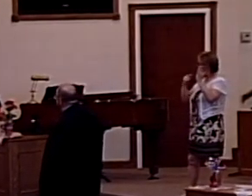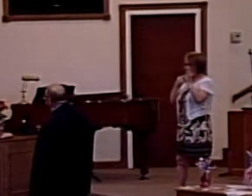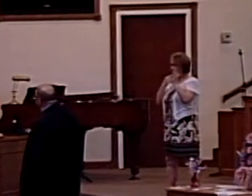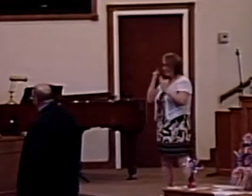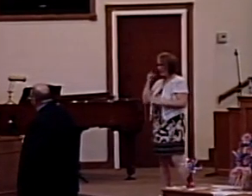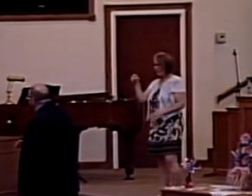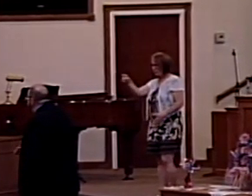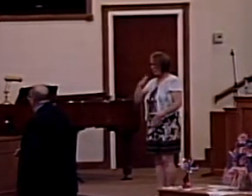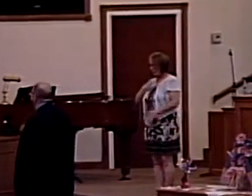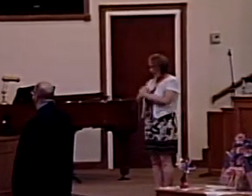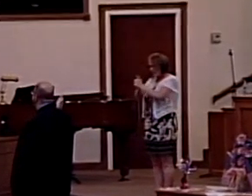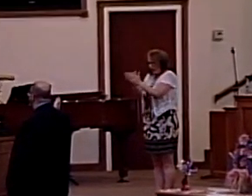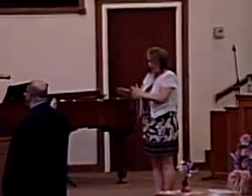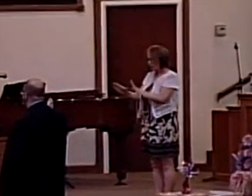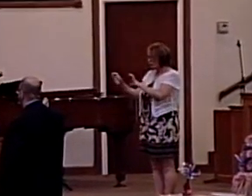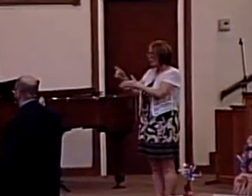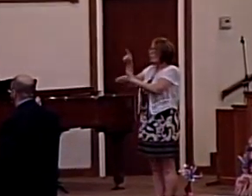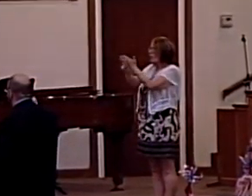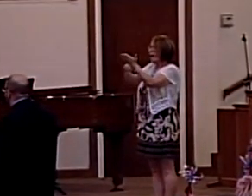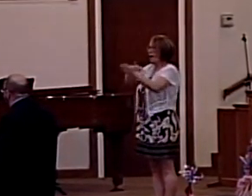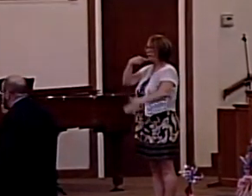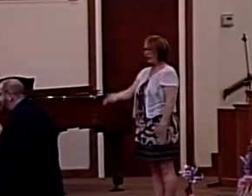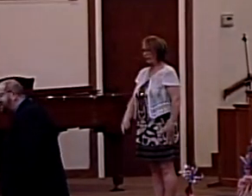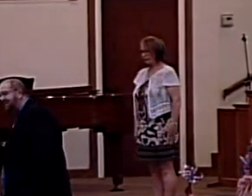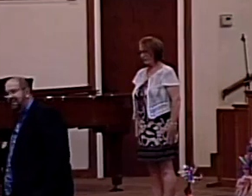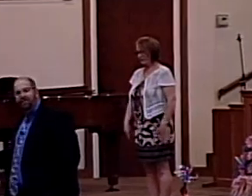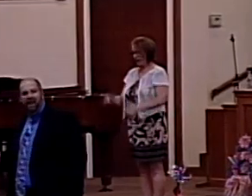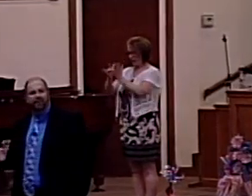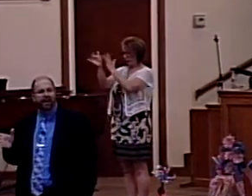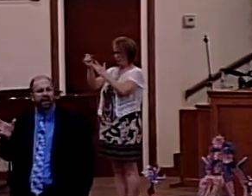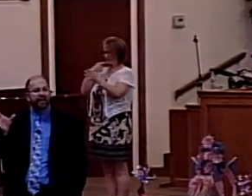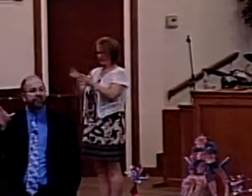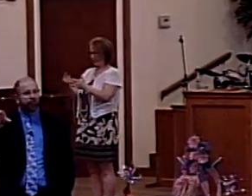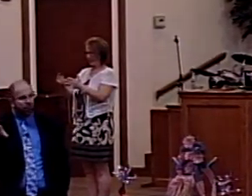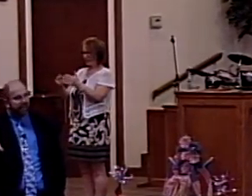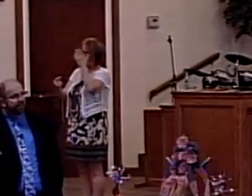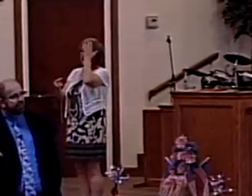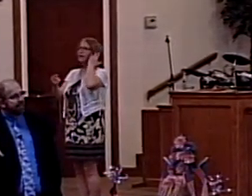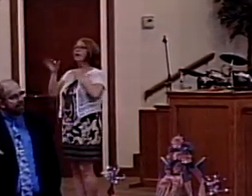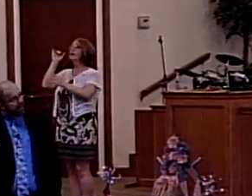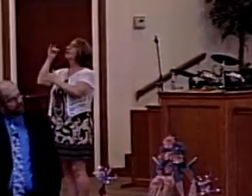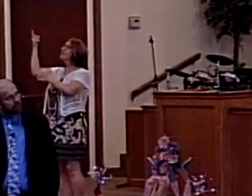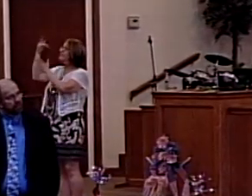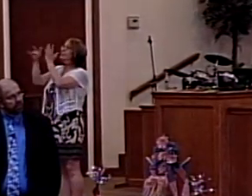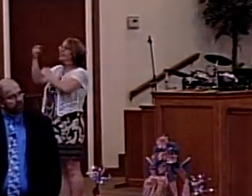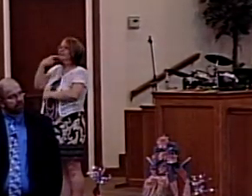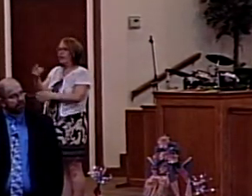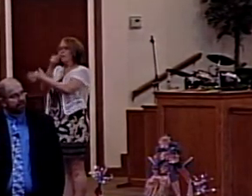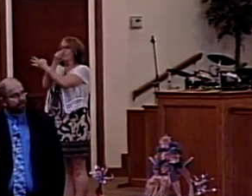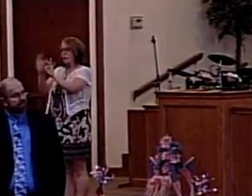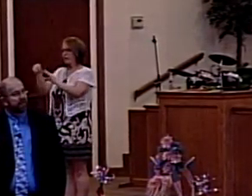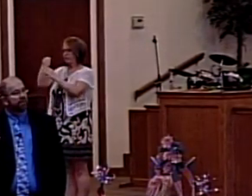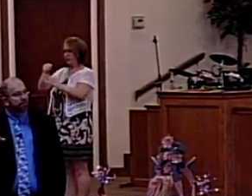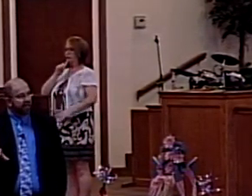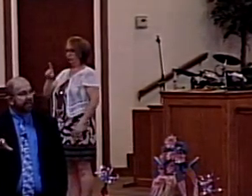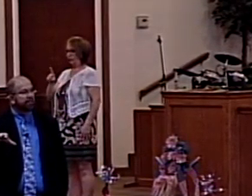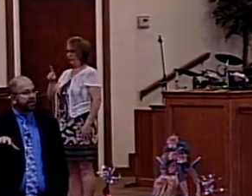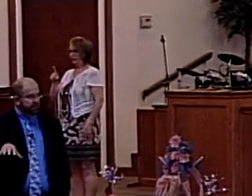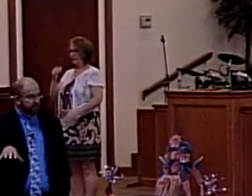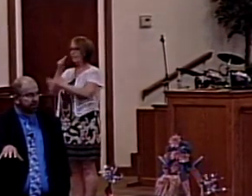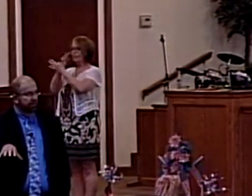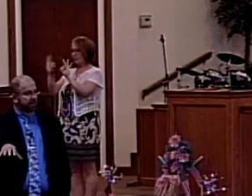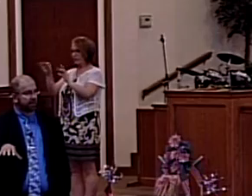you're my disciples, do what I say. And Jesus said that there is freedom in truth.